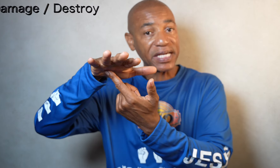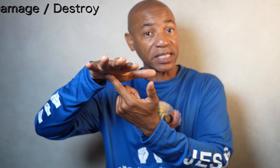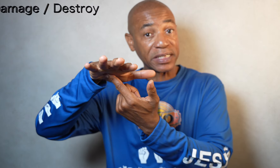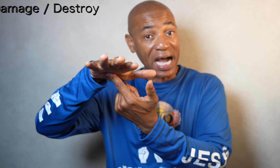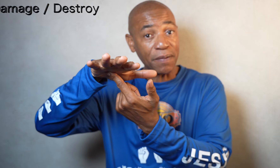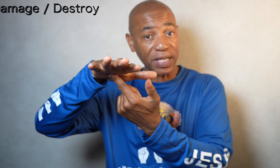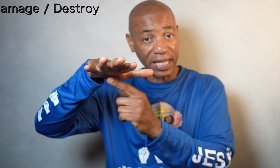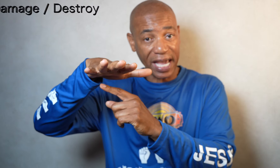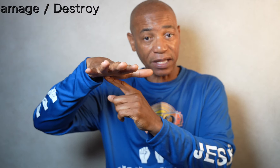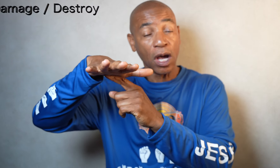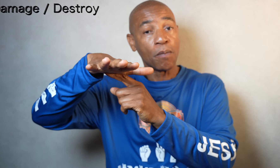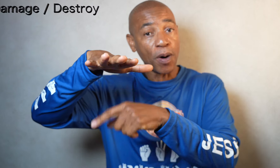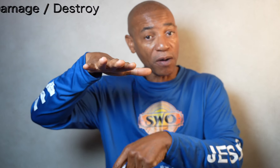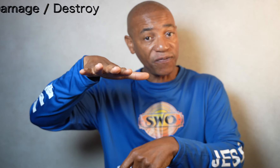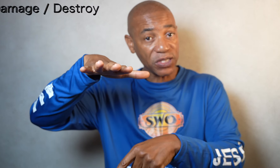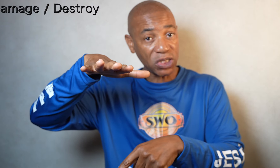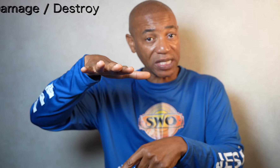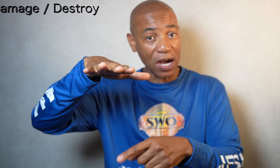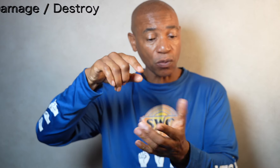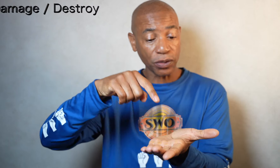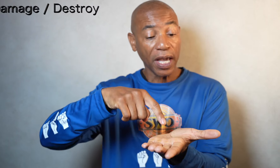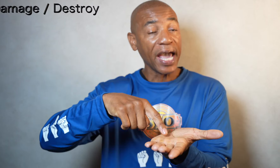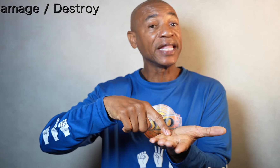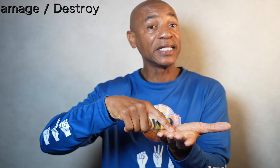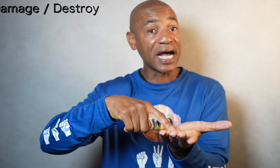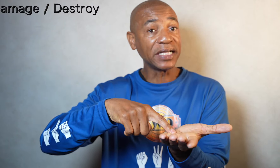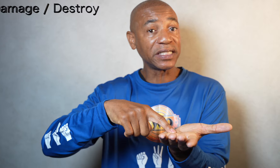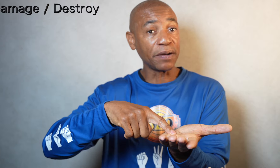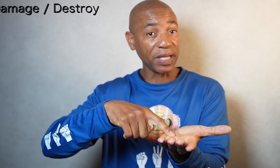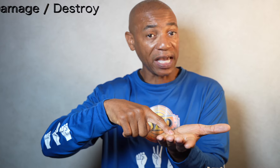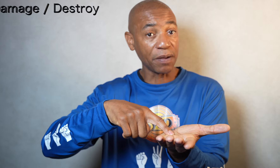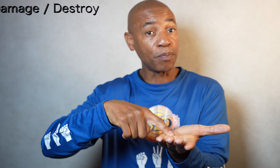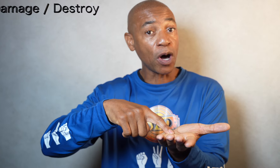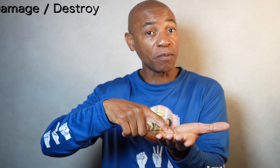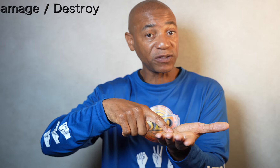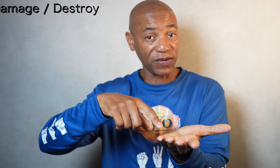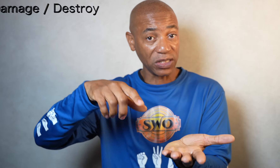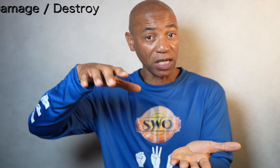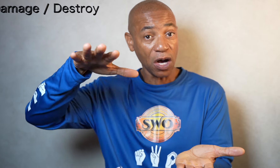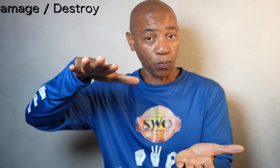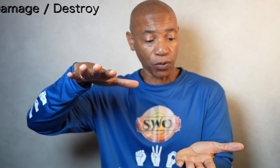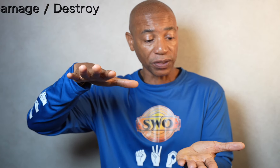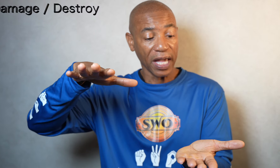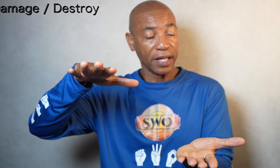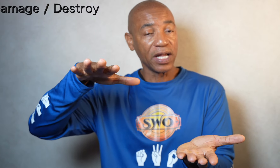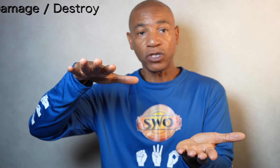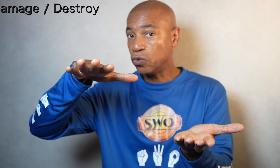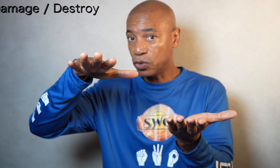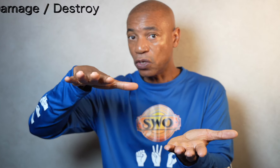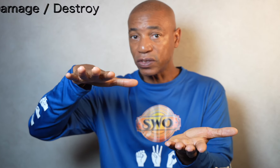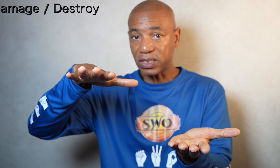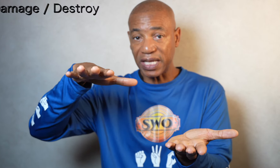the dominant hand, palm faces downward, and the non-dominant hand, palm is facing upward. Now you'll notice that